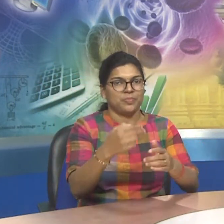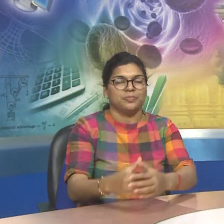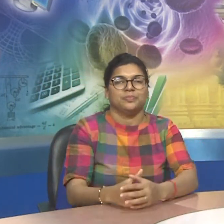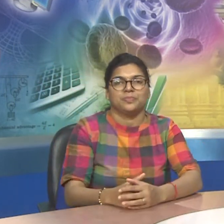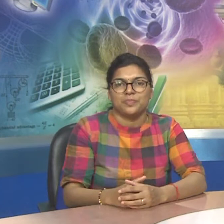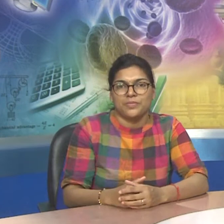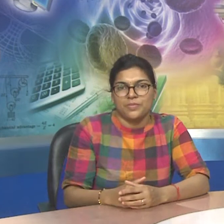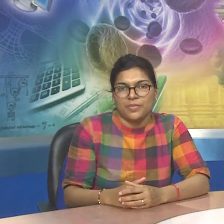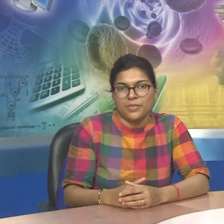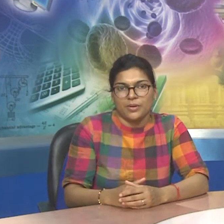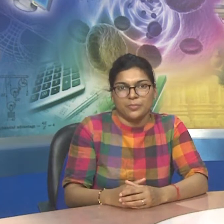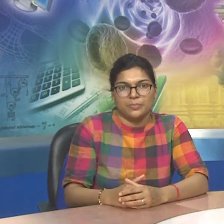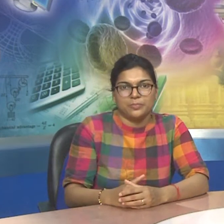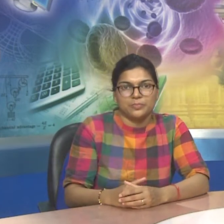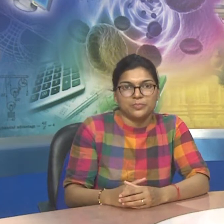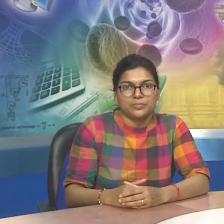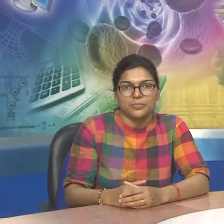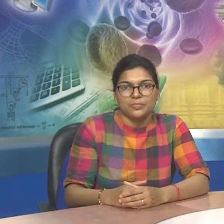with this name as a park of Hiroshima.